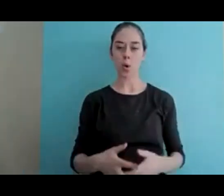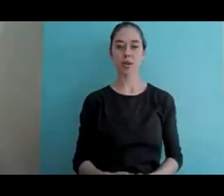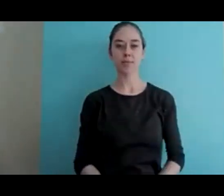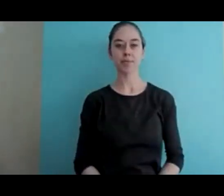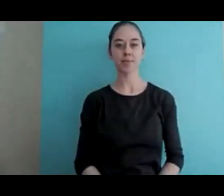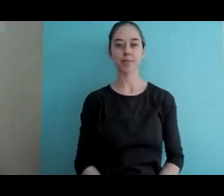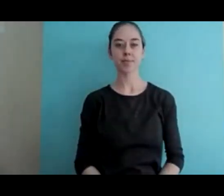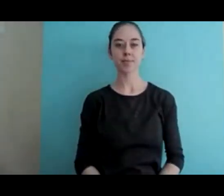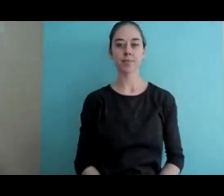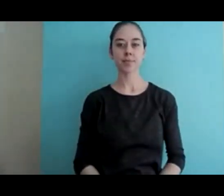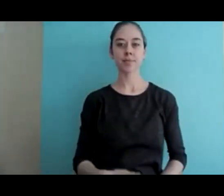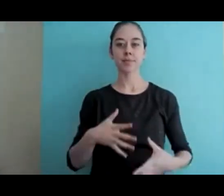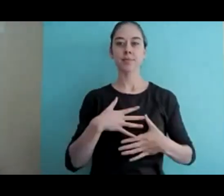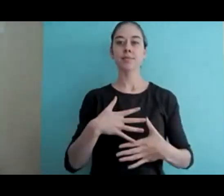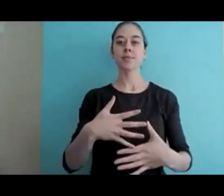And